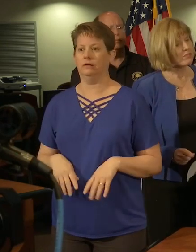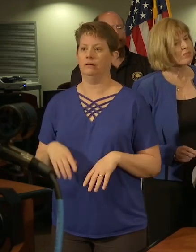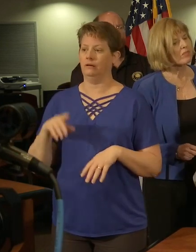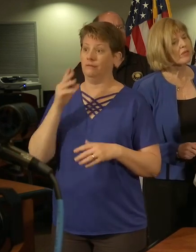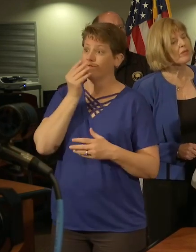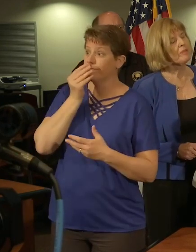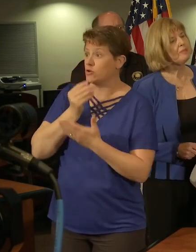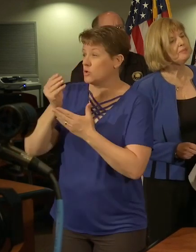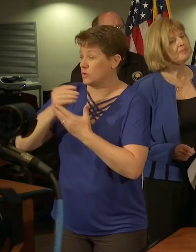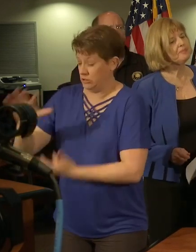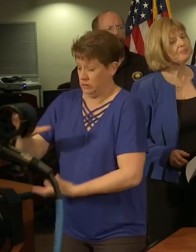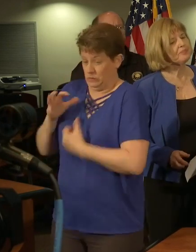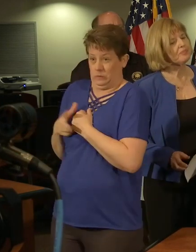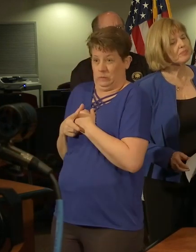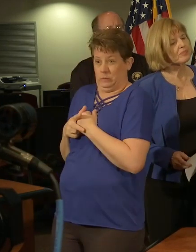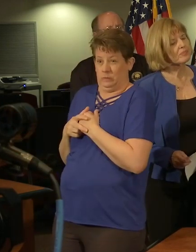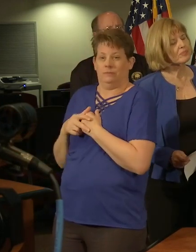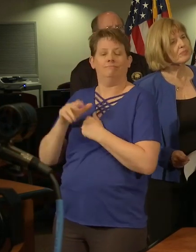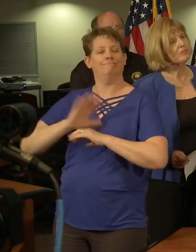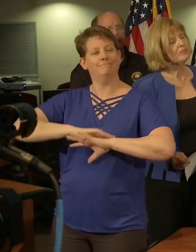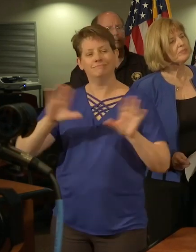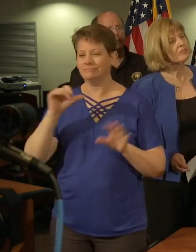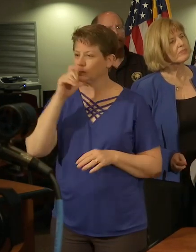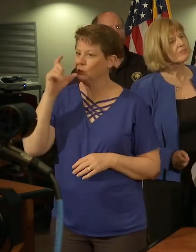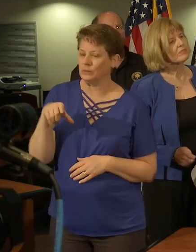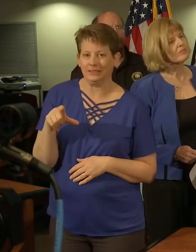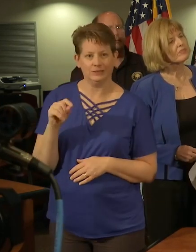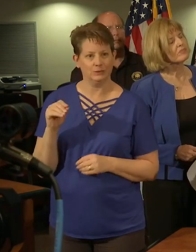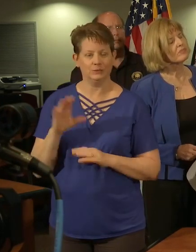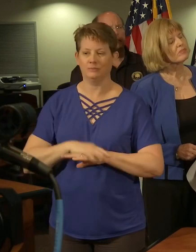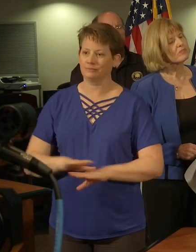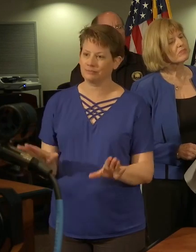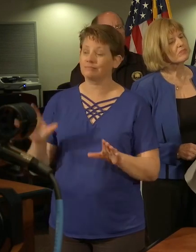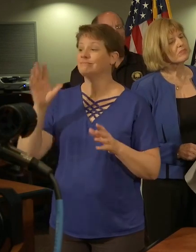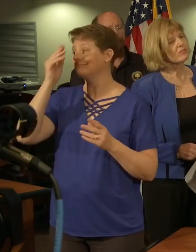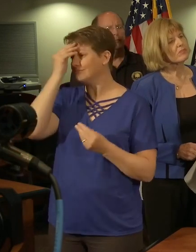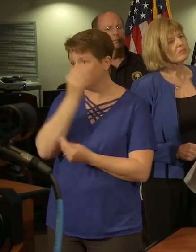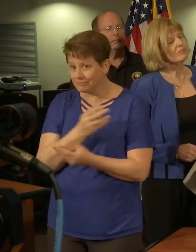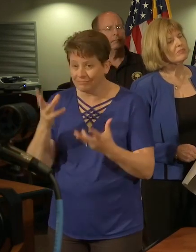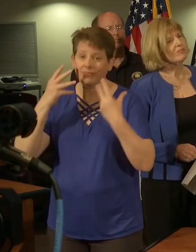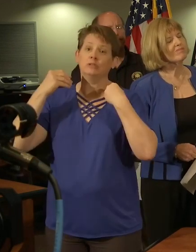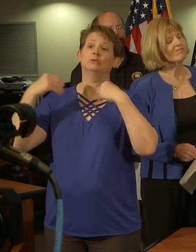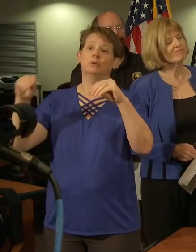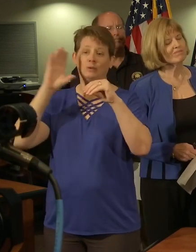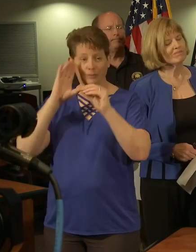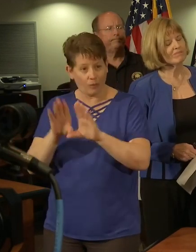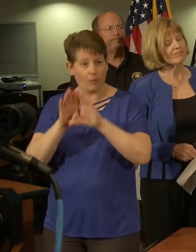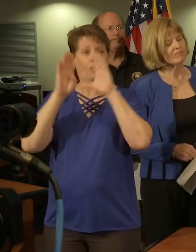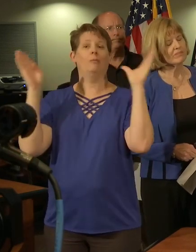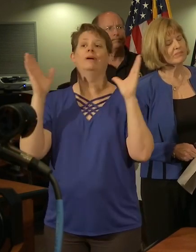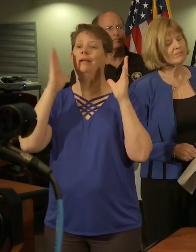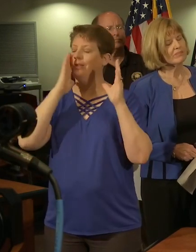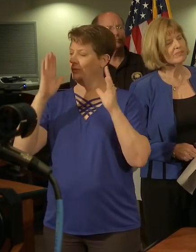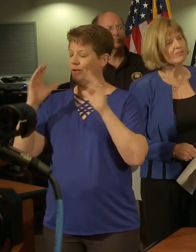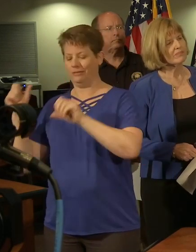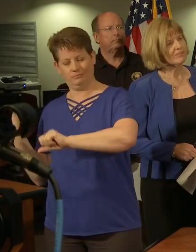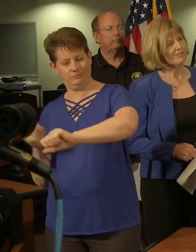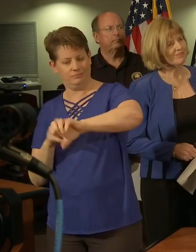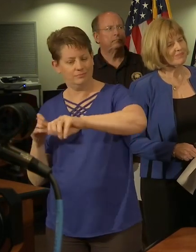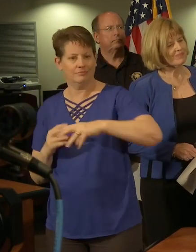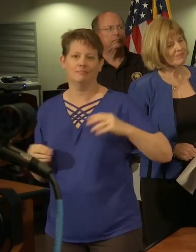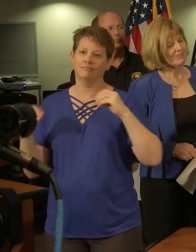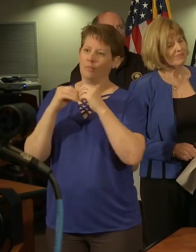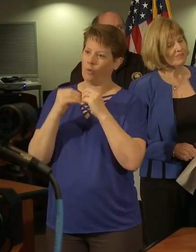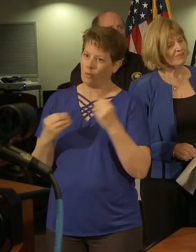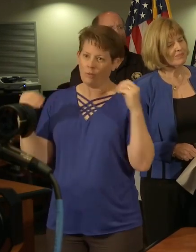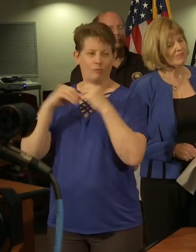hoard food or supplies of any kind. I assure you the stores will remain open, and they will be restocked and